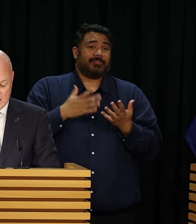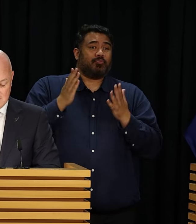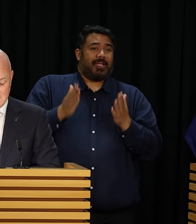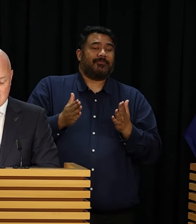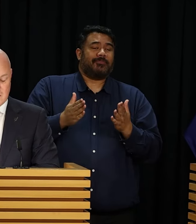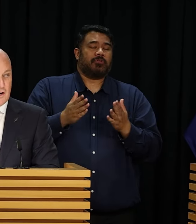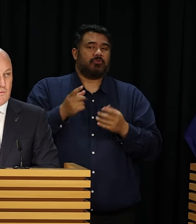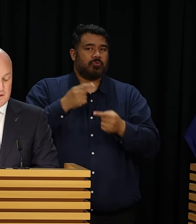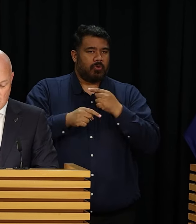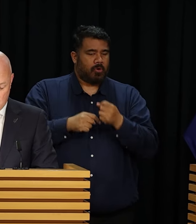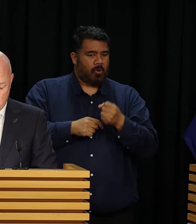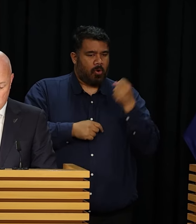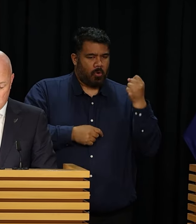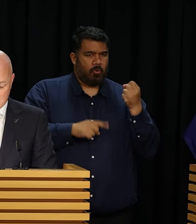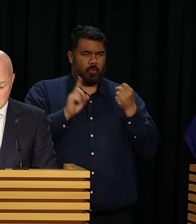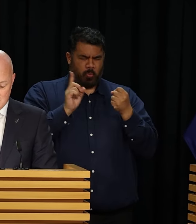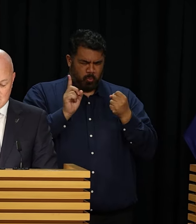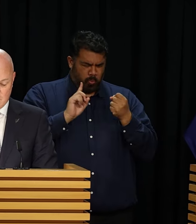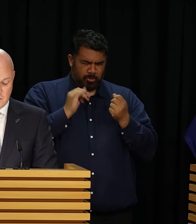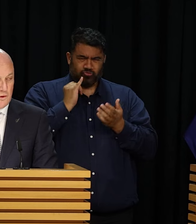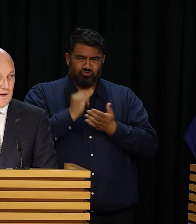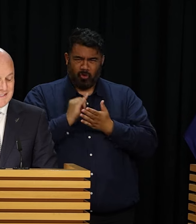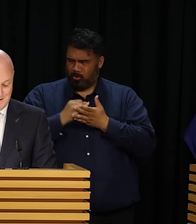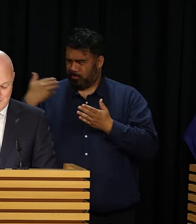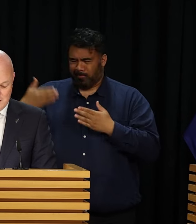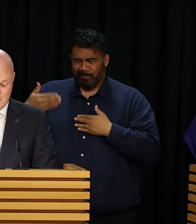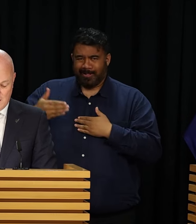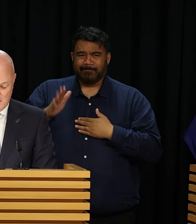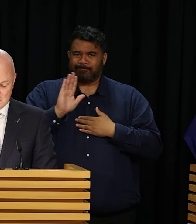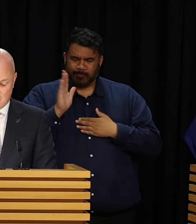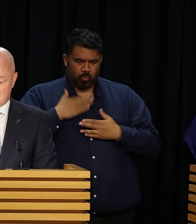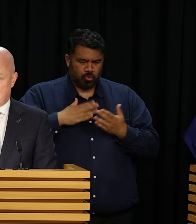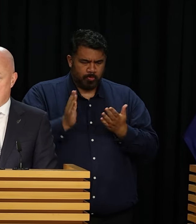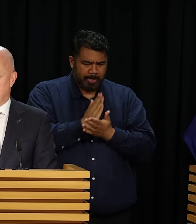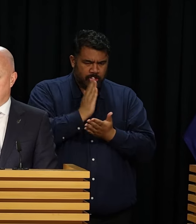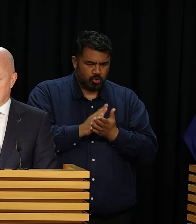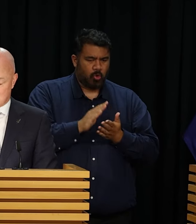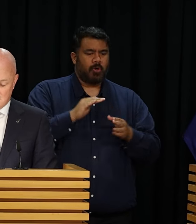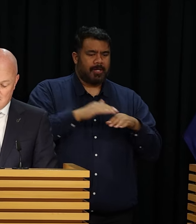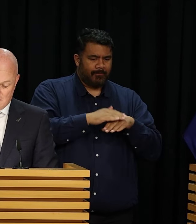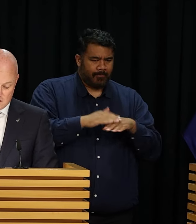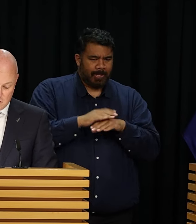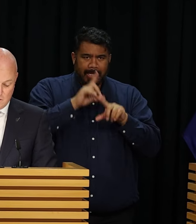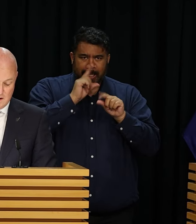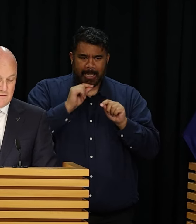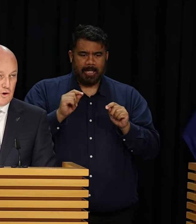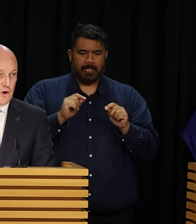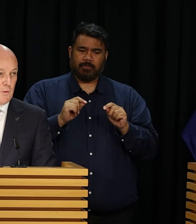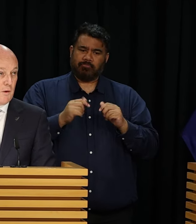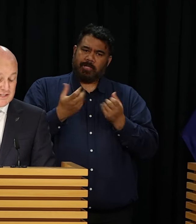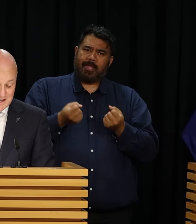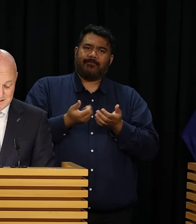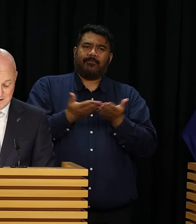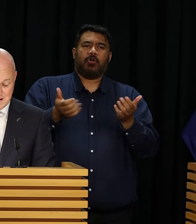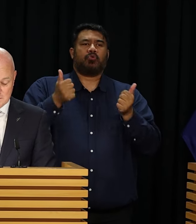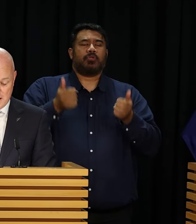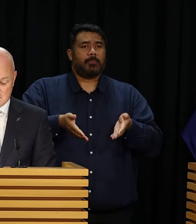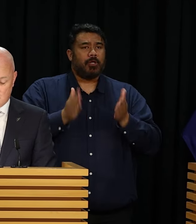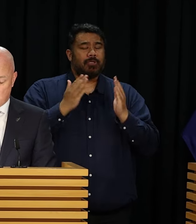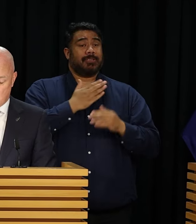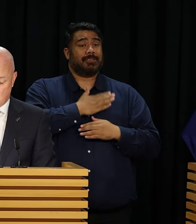We now need to take stock of what has gone wrong in recent years to ensure that we can deliver the classrooms and other buildings that our children need for learning while